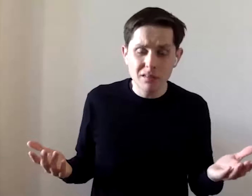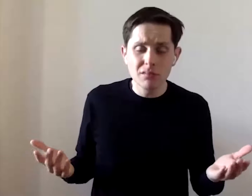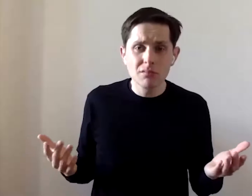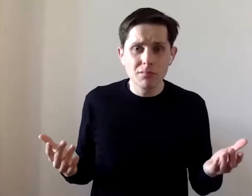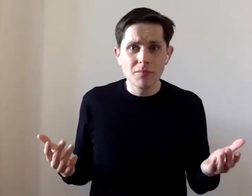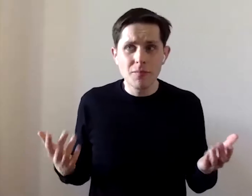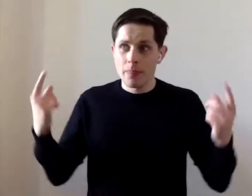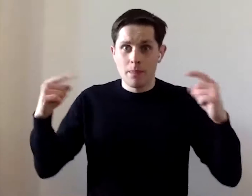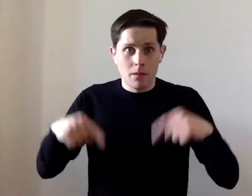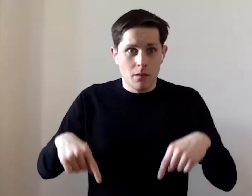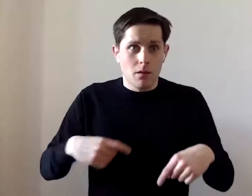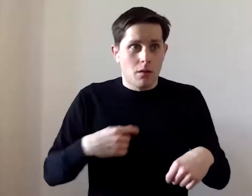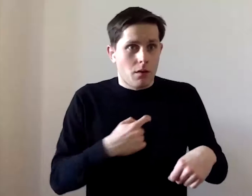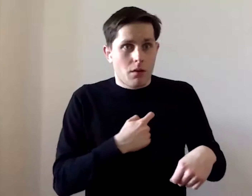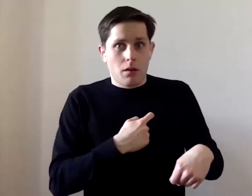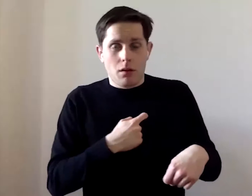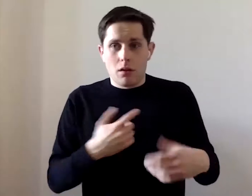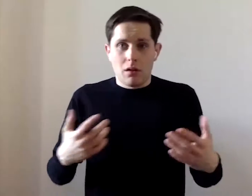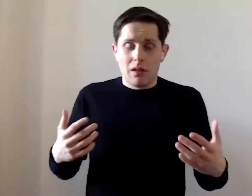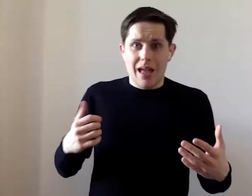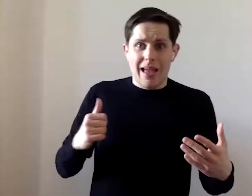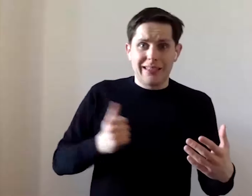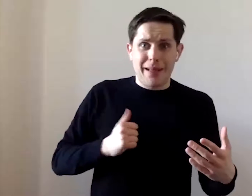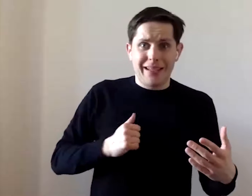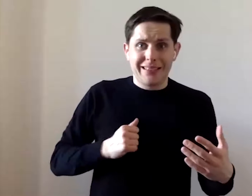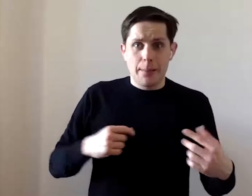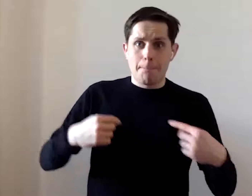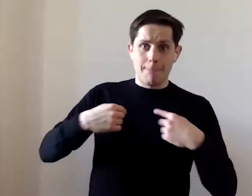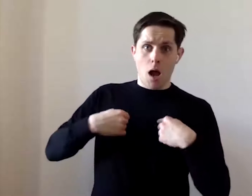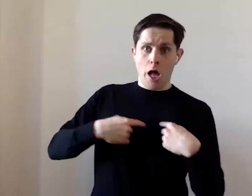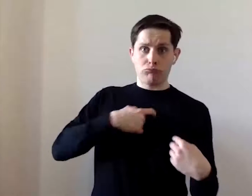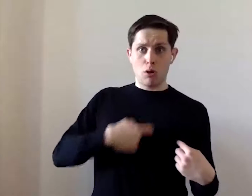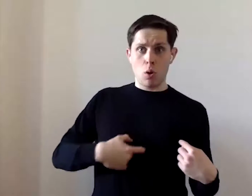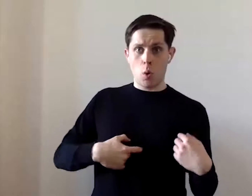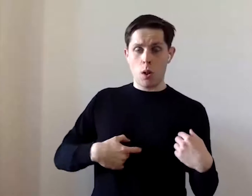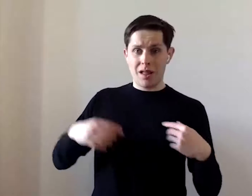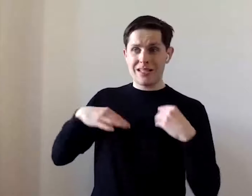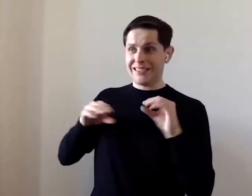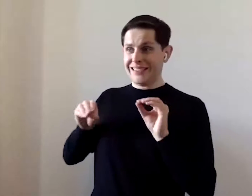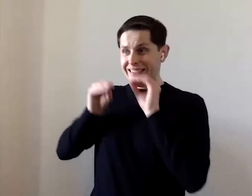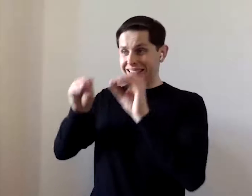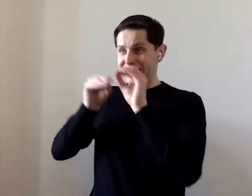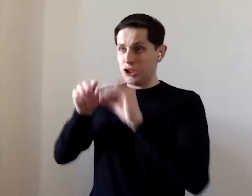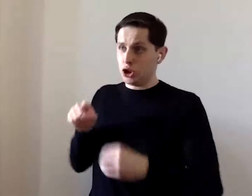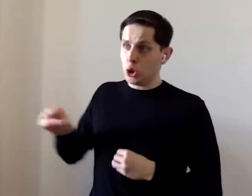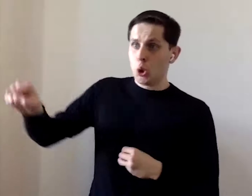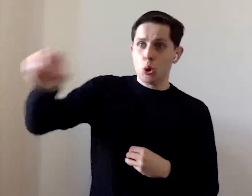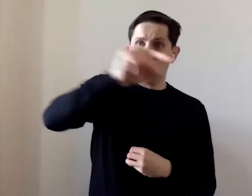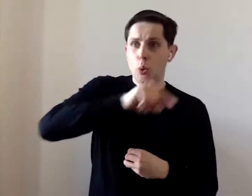enough as it is, architecture school sometimes even more so. The idea of coming into that and being